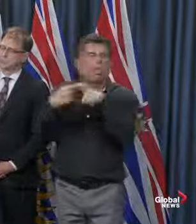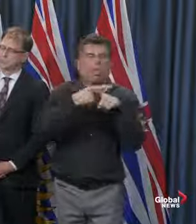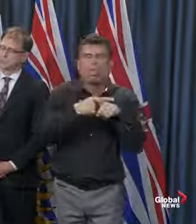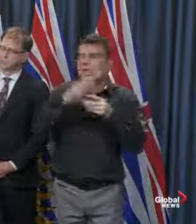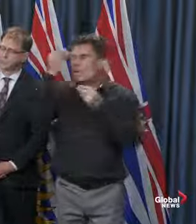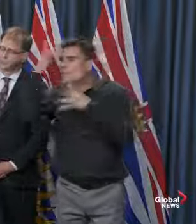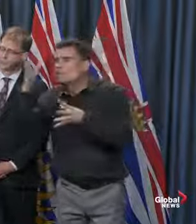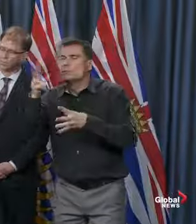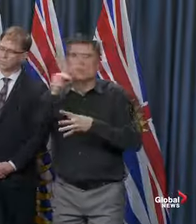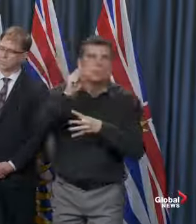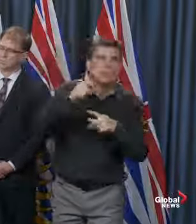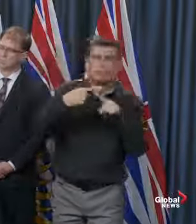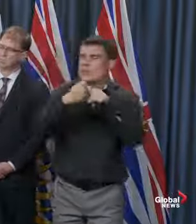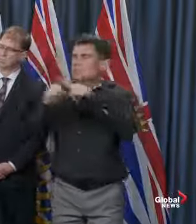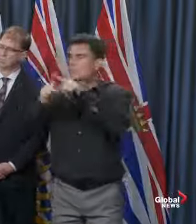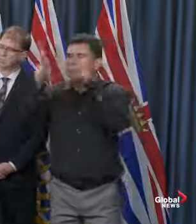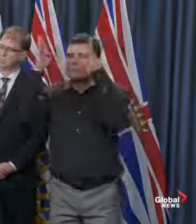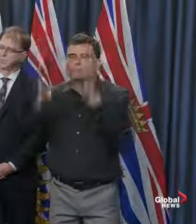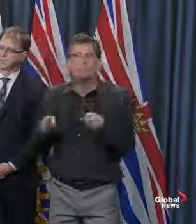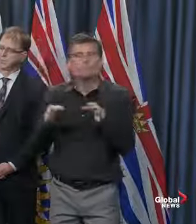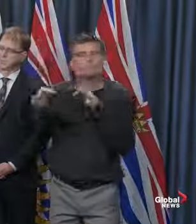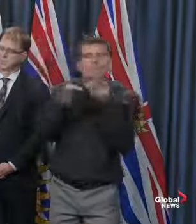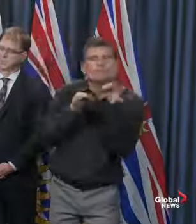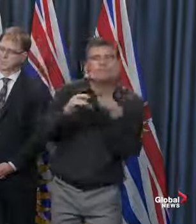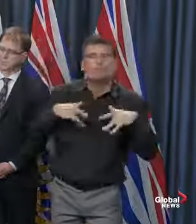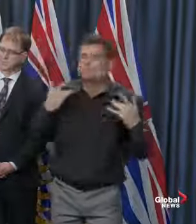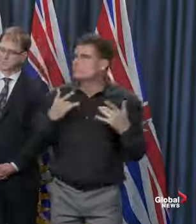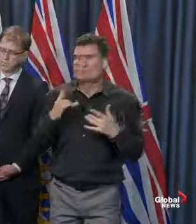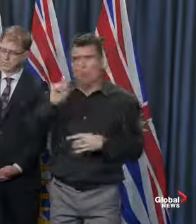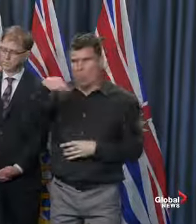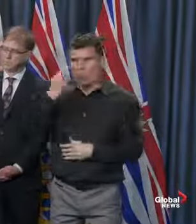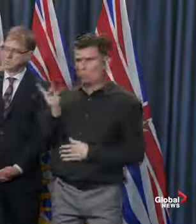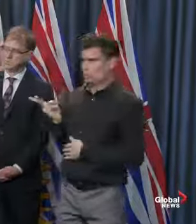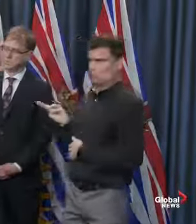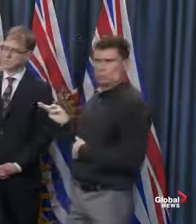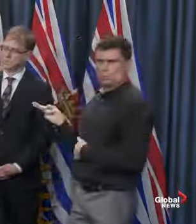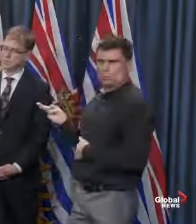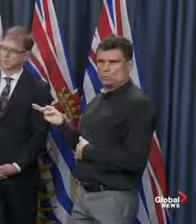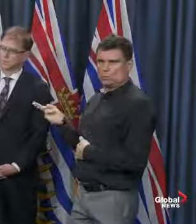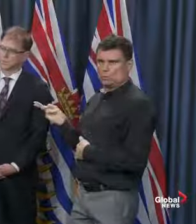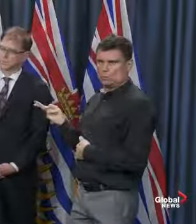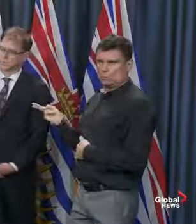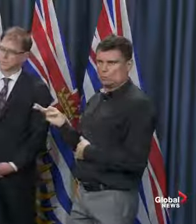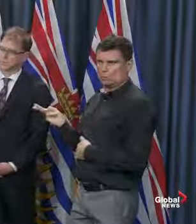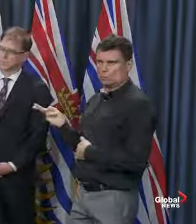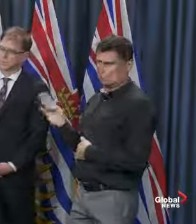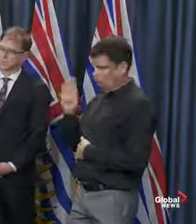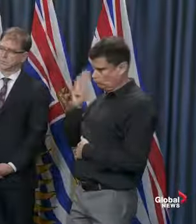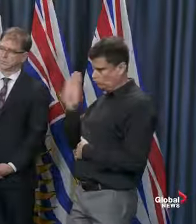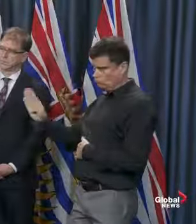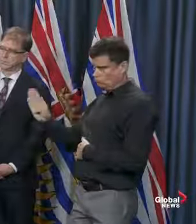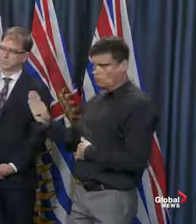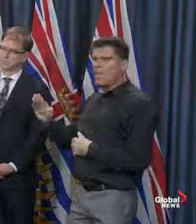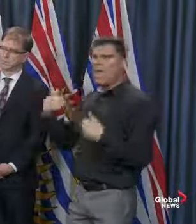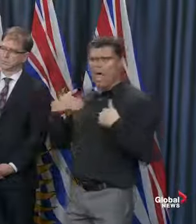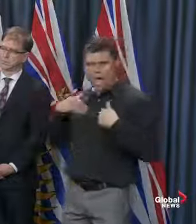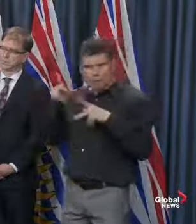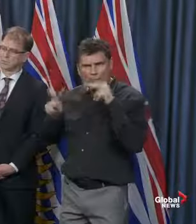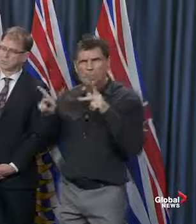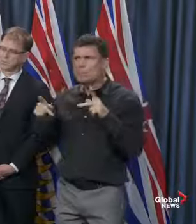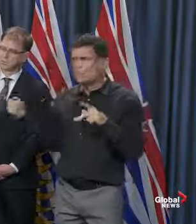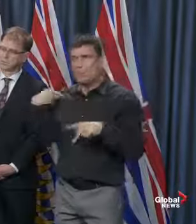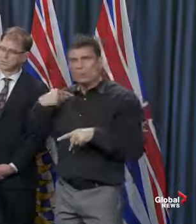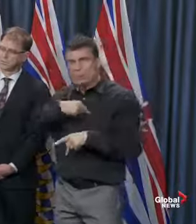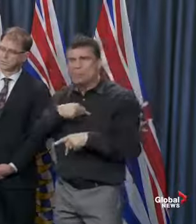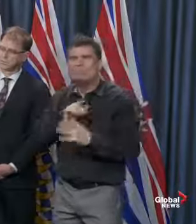actively engaged in following up with everybody, and we have had many contacts of people who have identified as cases,